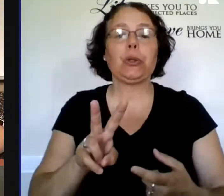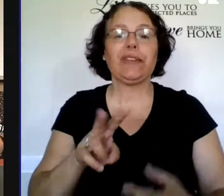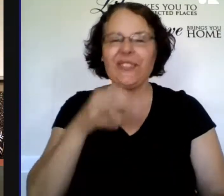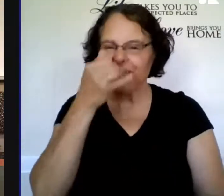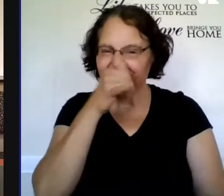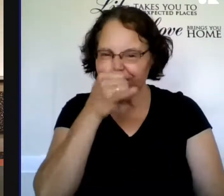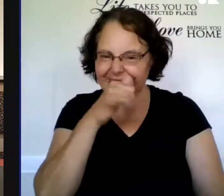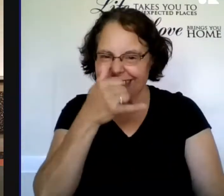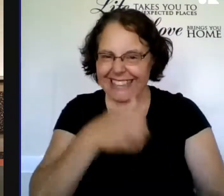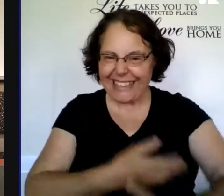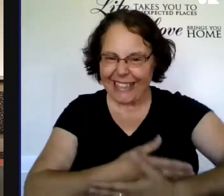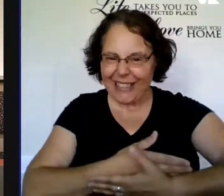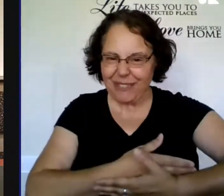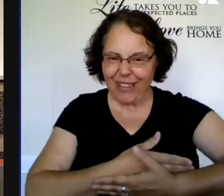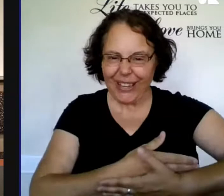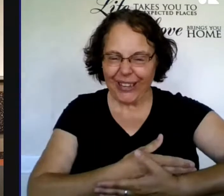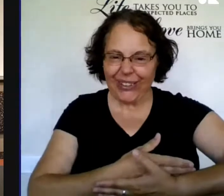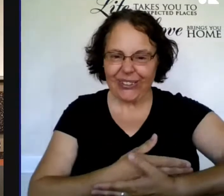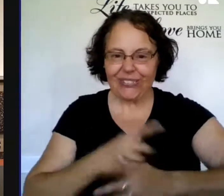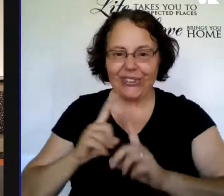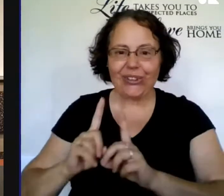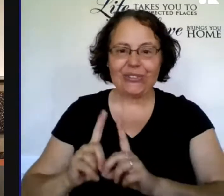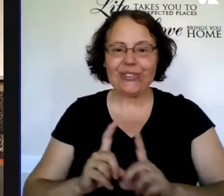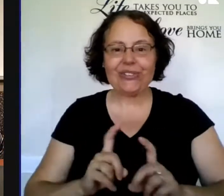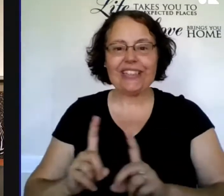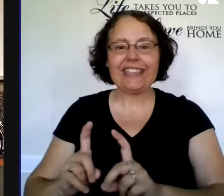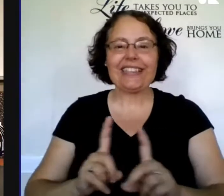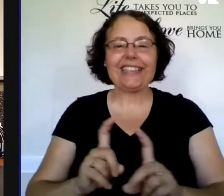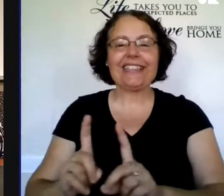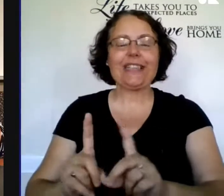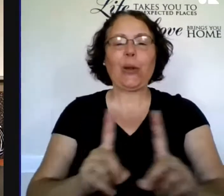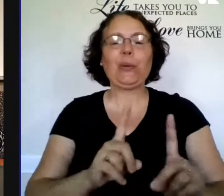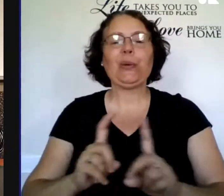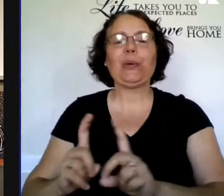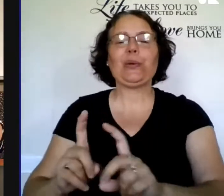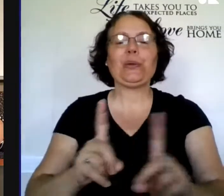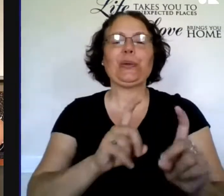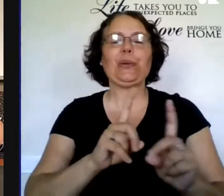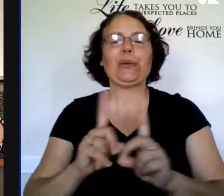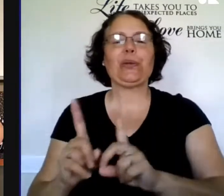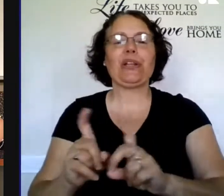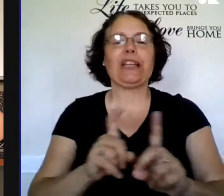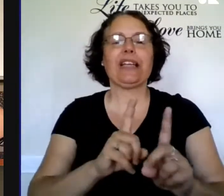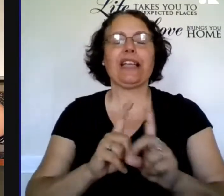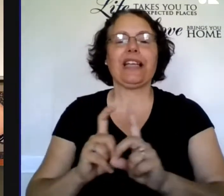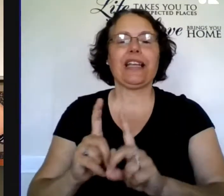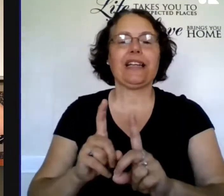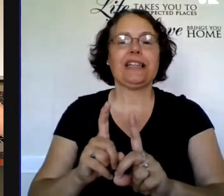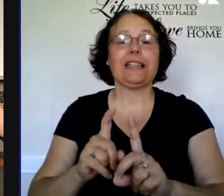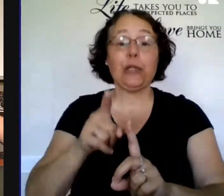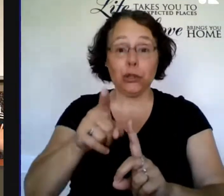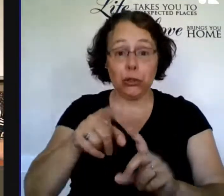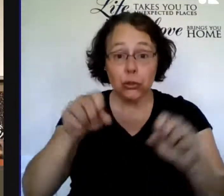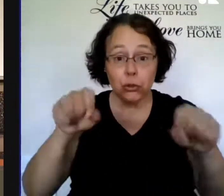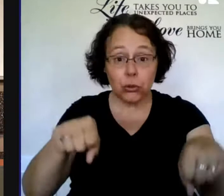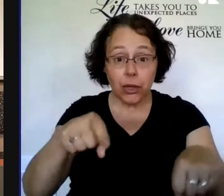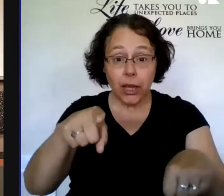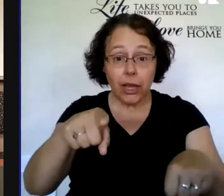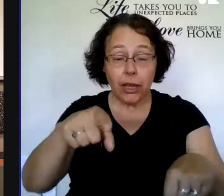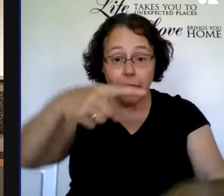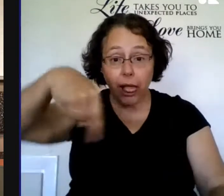silly babies spin around. Can you spin